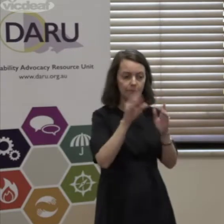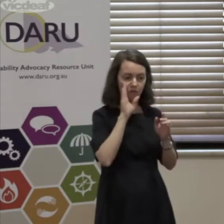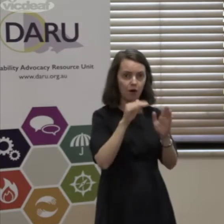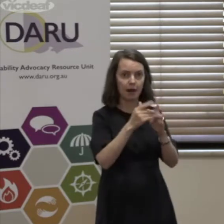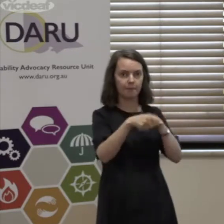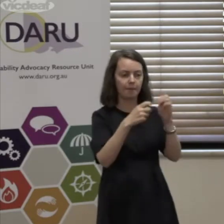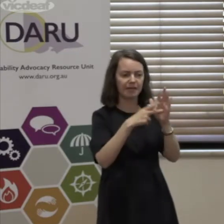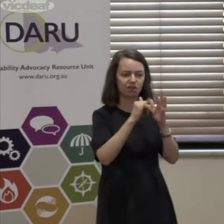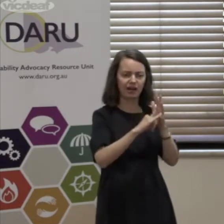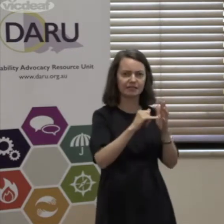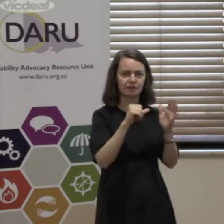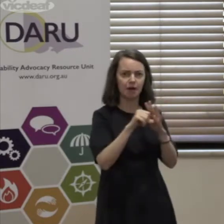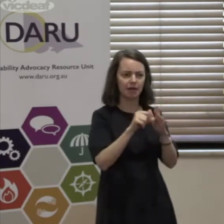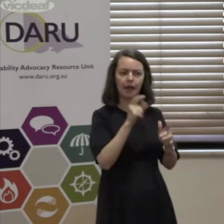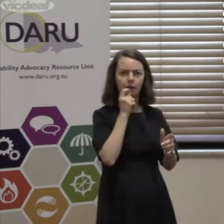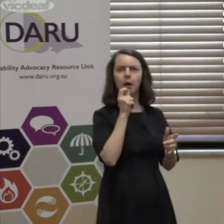And that, for example,